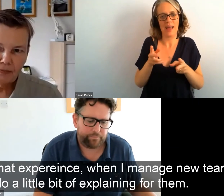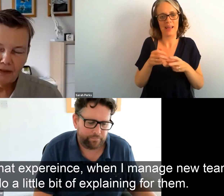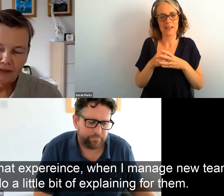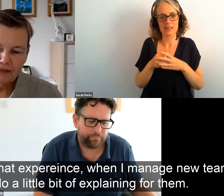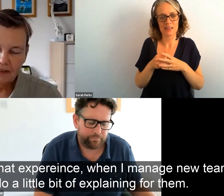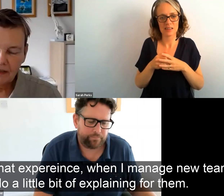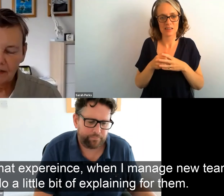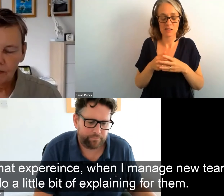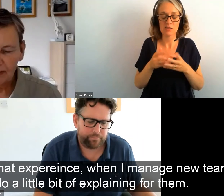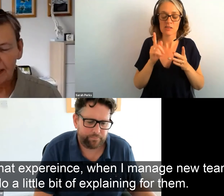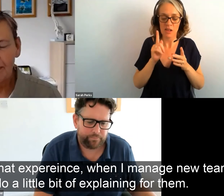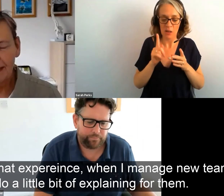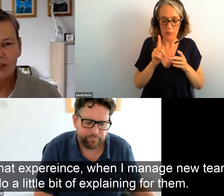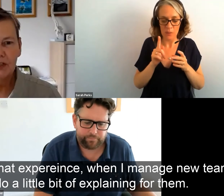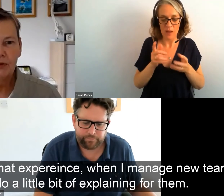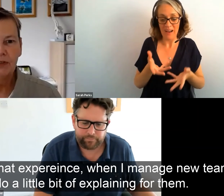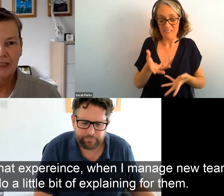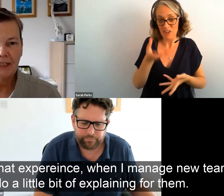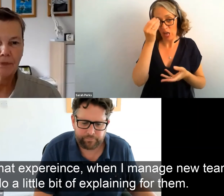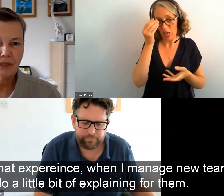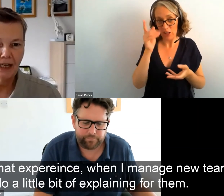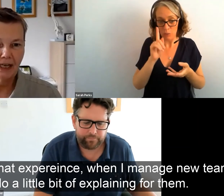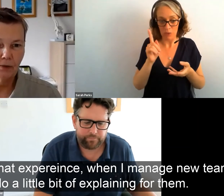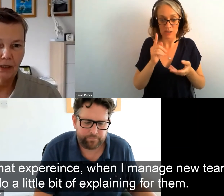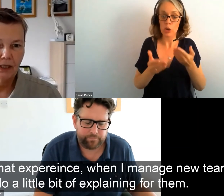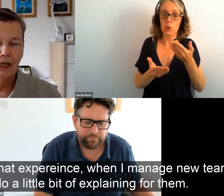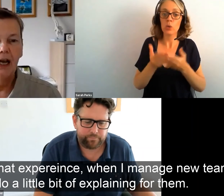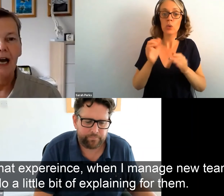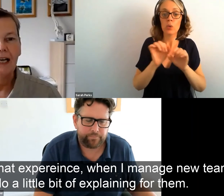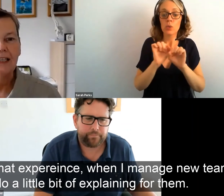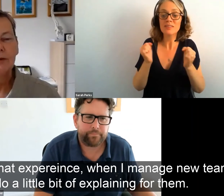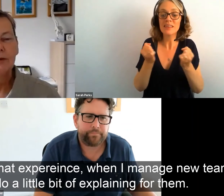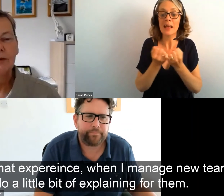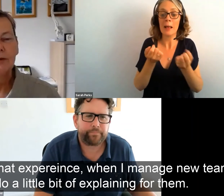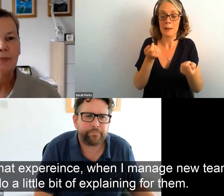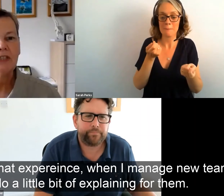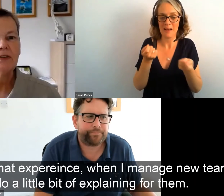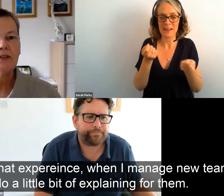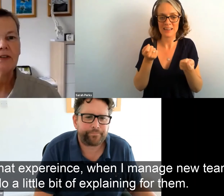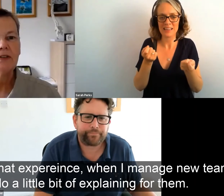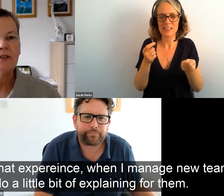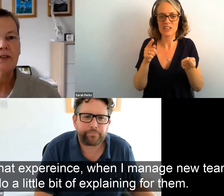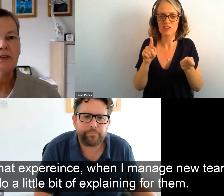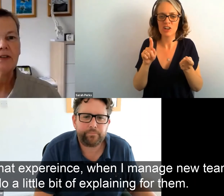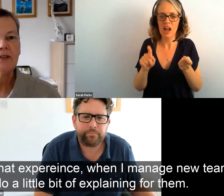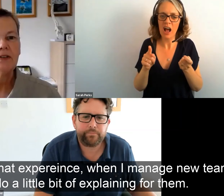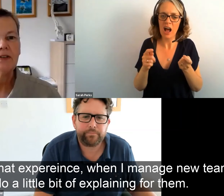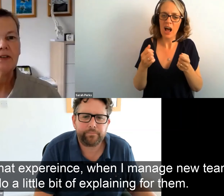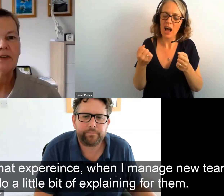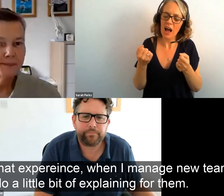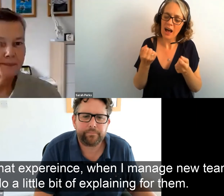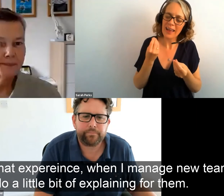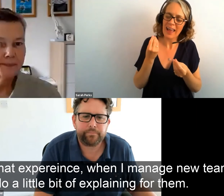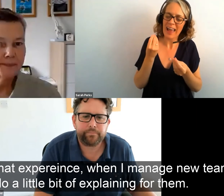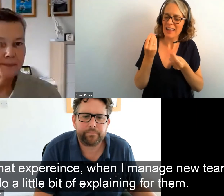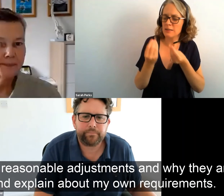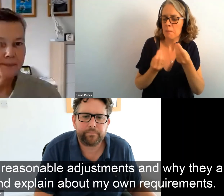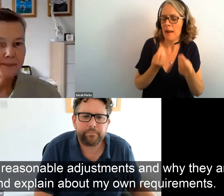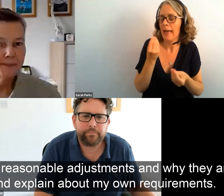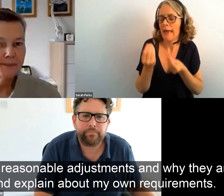learning from that experience, when I manage new teams now, I do a little bit of an explainer for